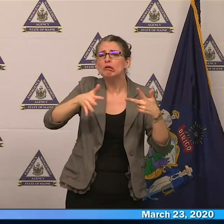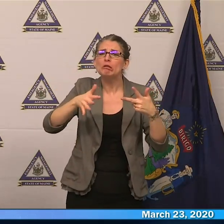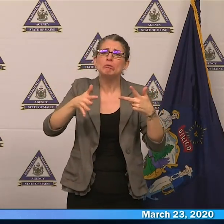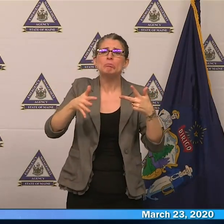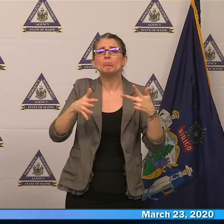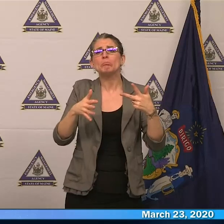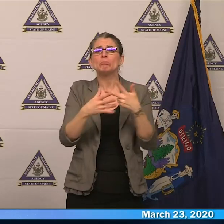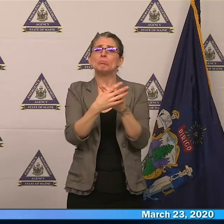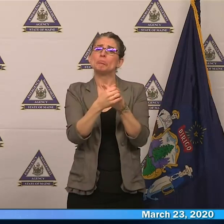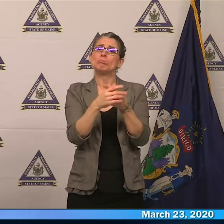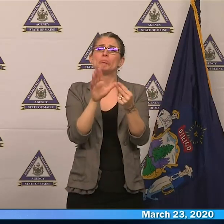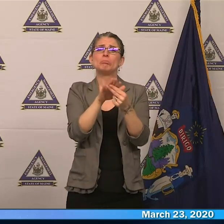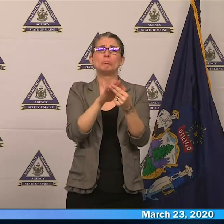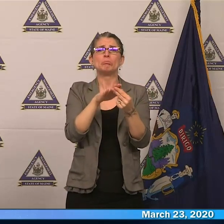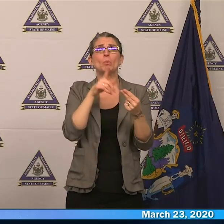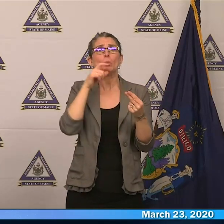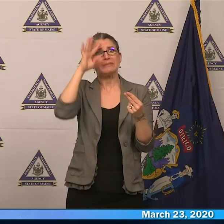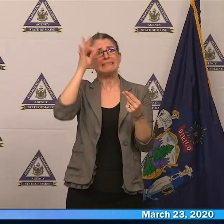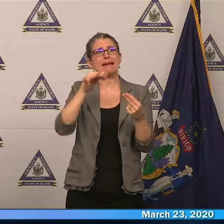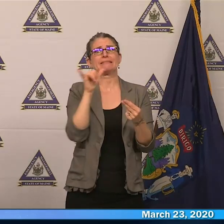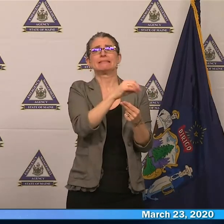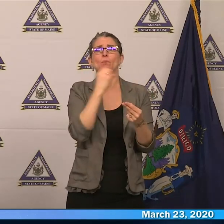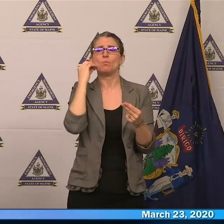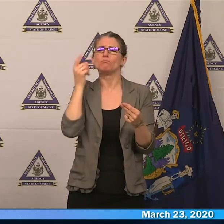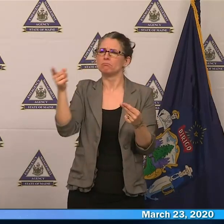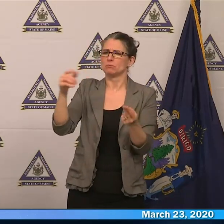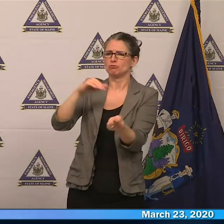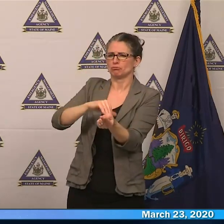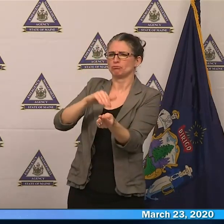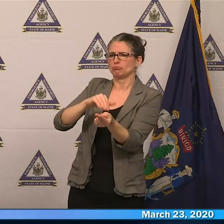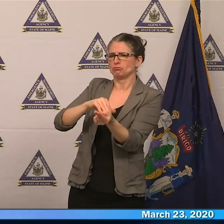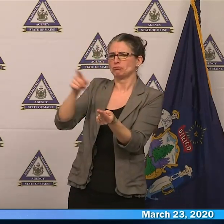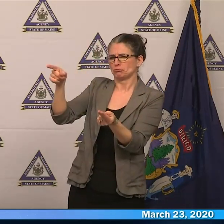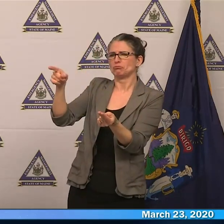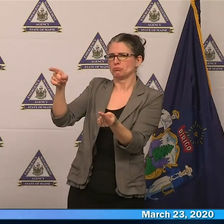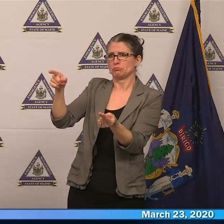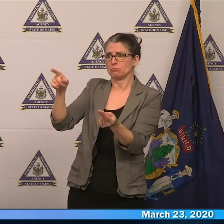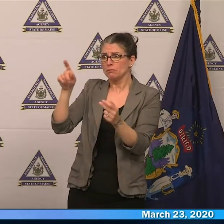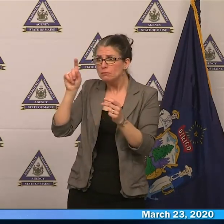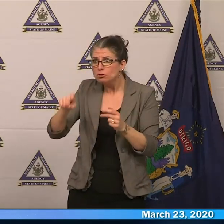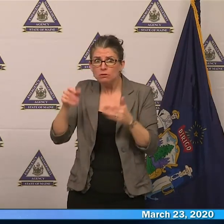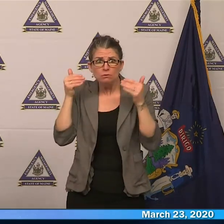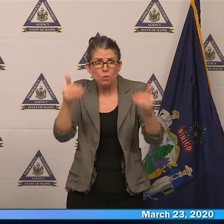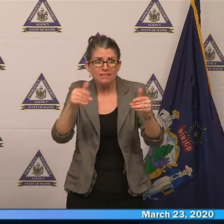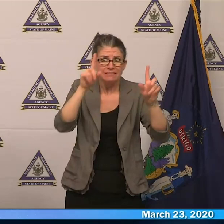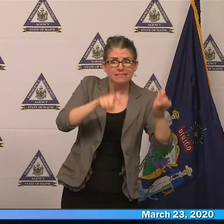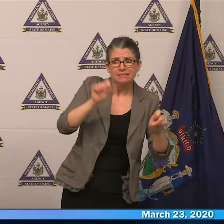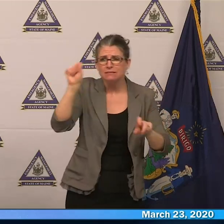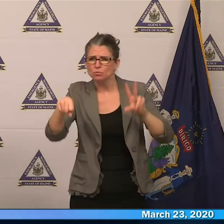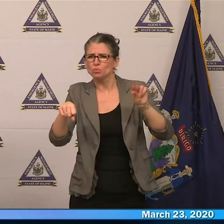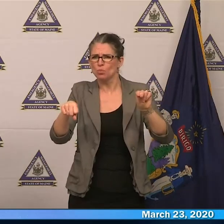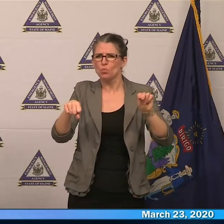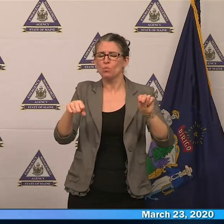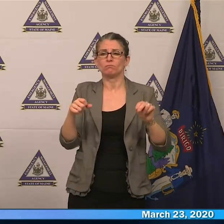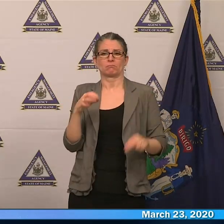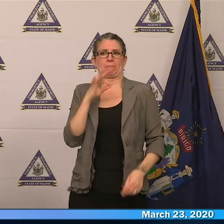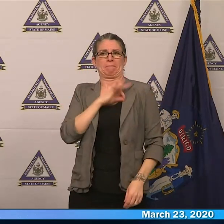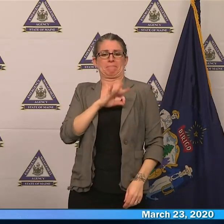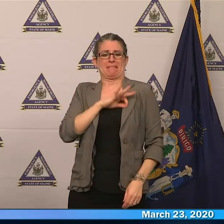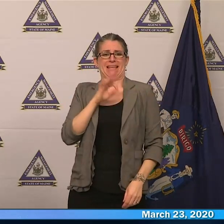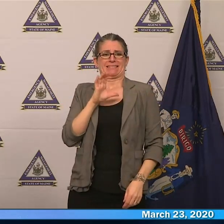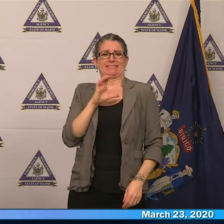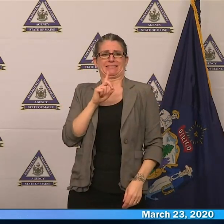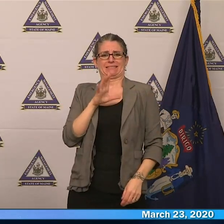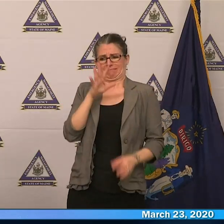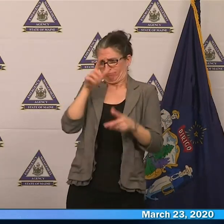COVID-19. Maine CDC doesn't stand in that way. However, and there are now more and more commercial tests